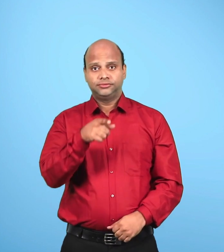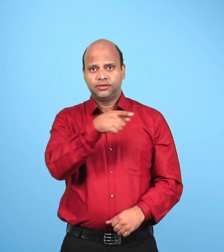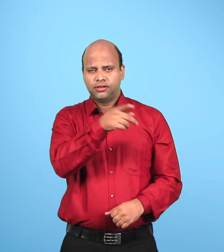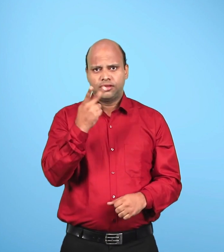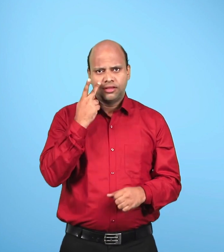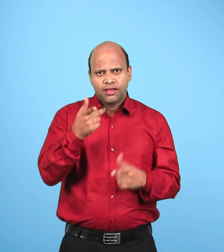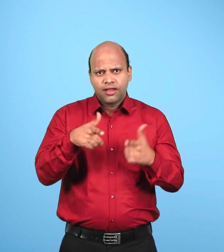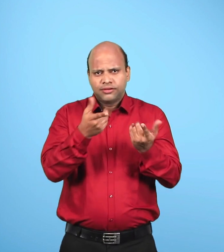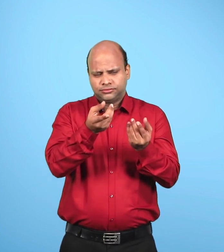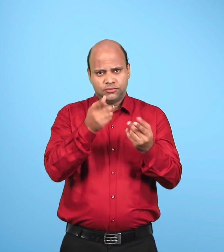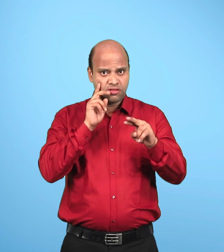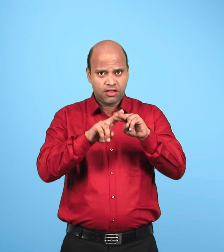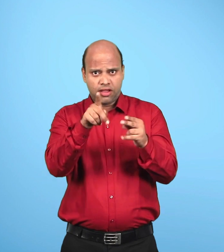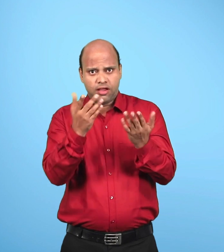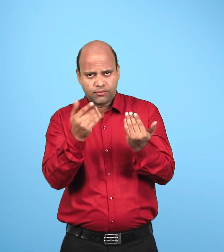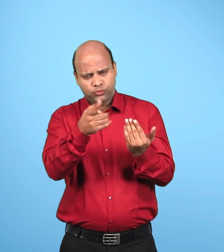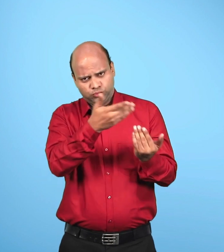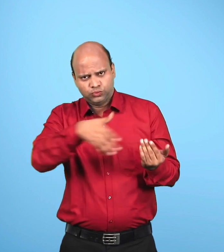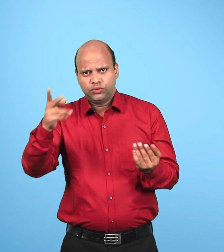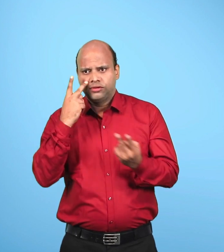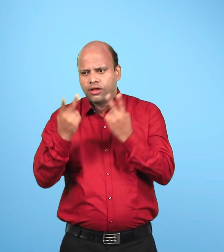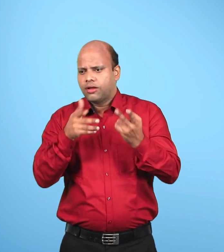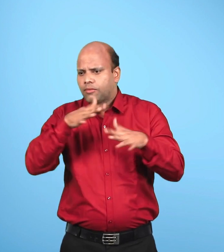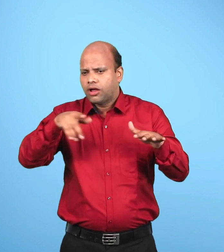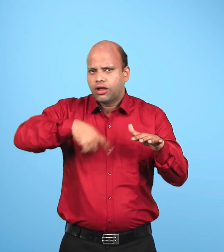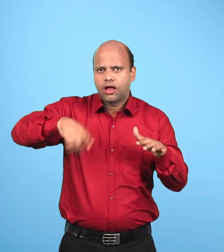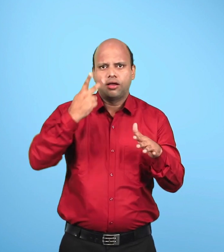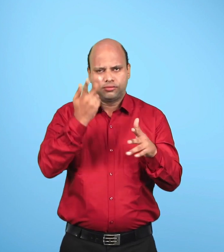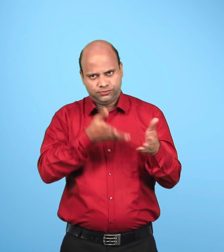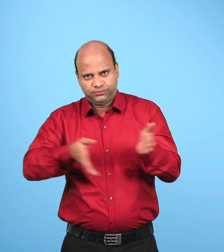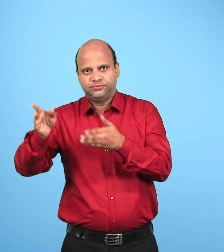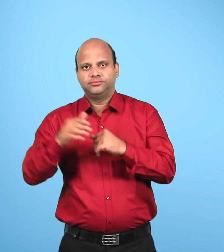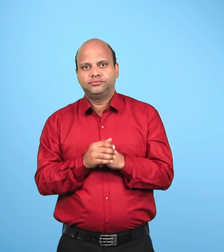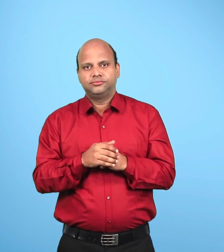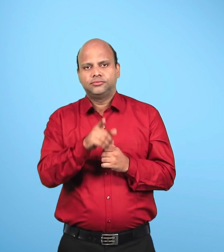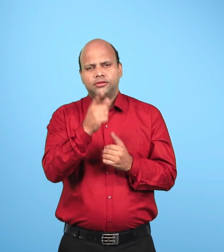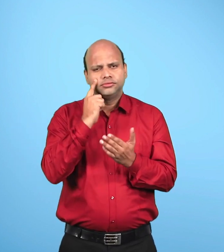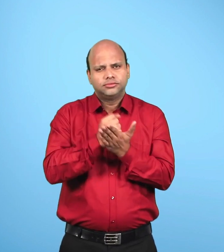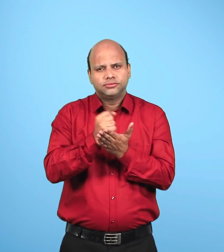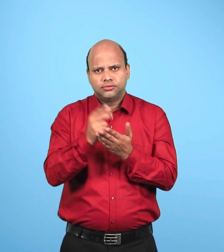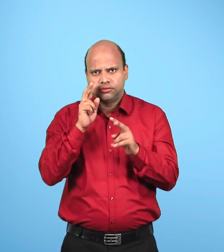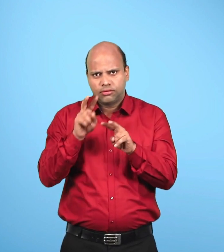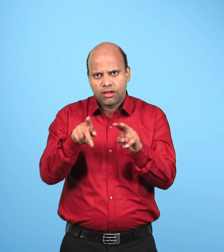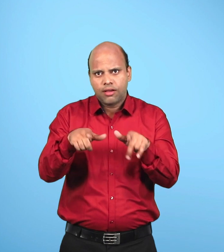Go on a field trip to a nearby pond, if possible, and try to observe the kinds of plants that are seen